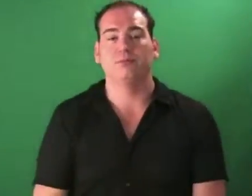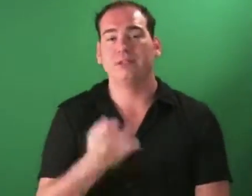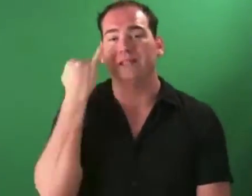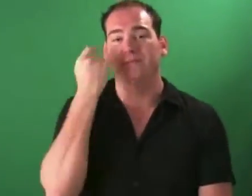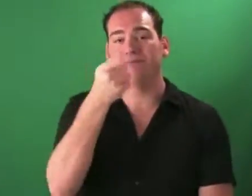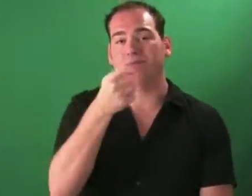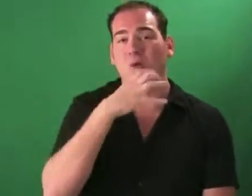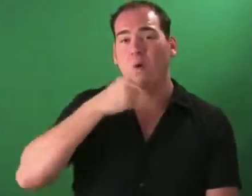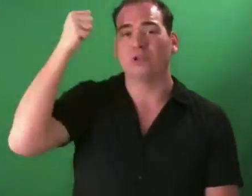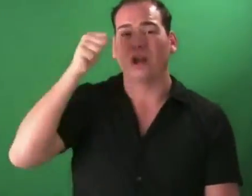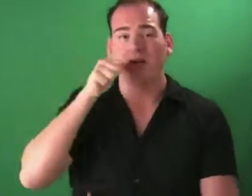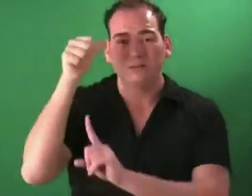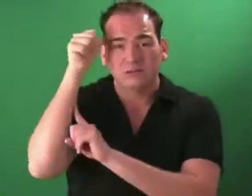improve your health.